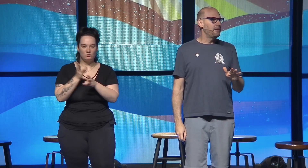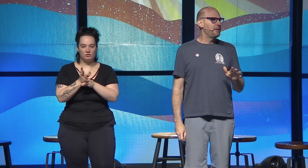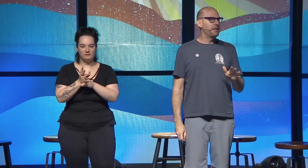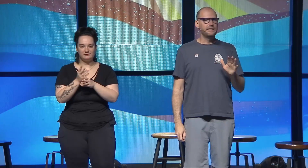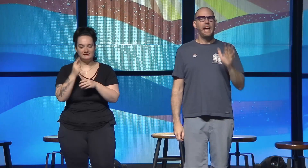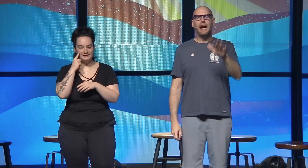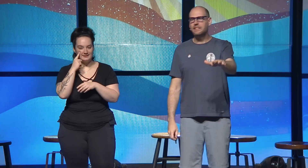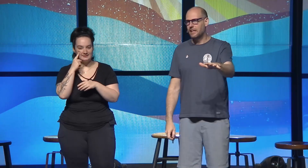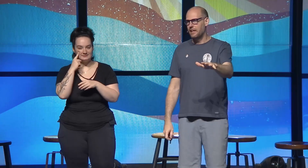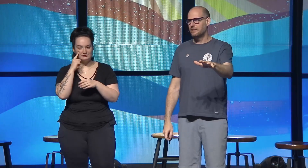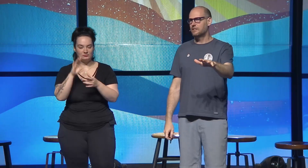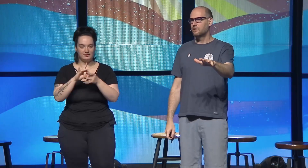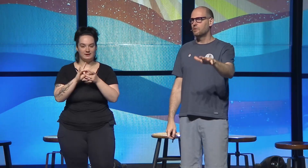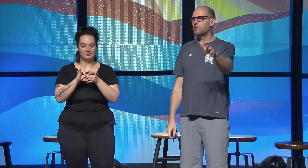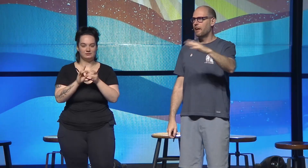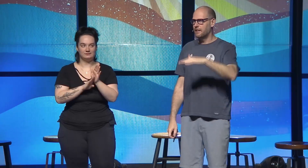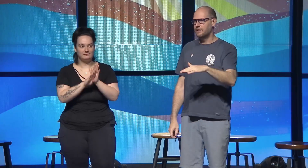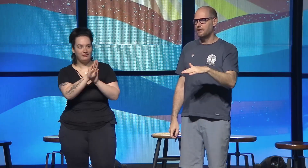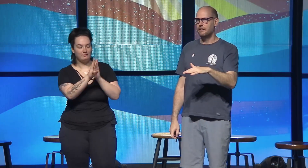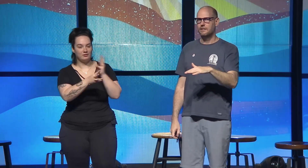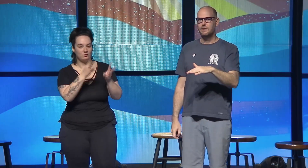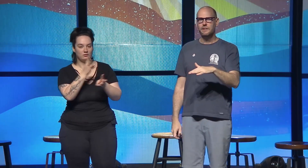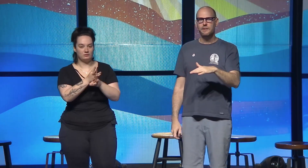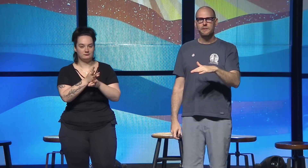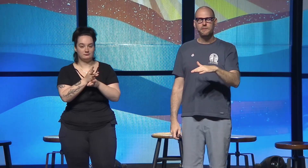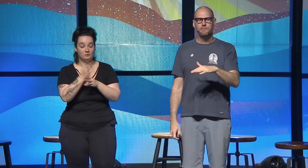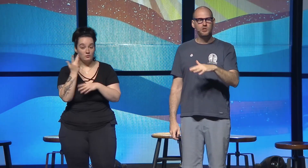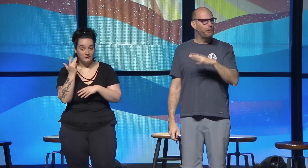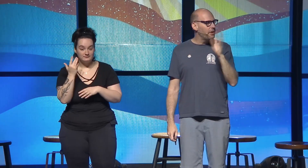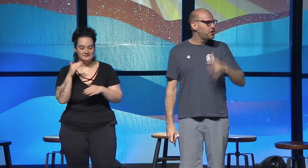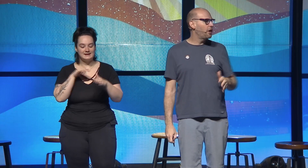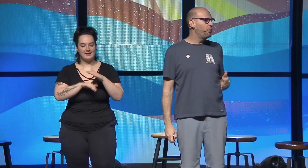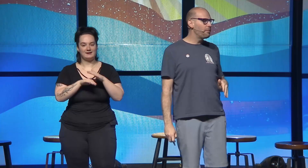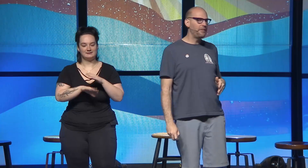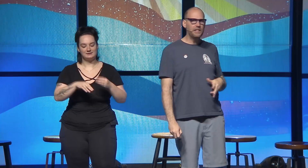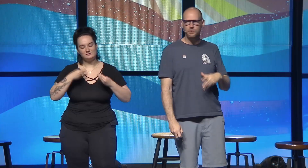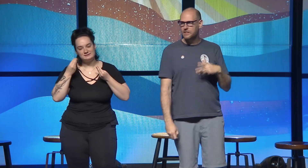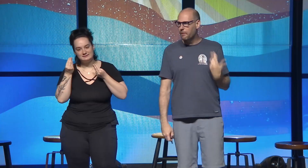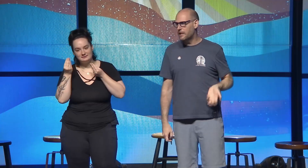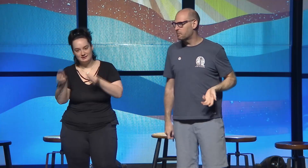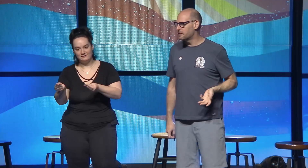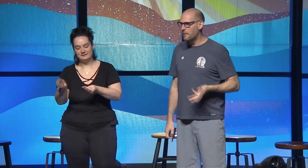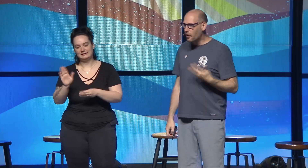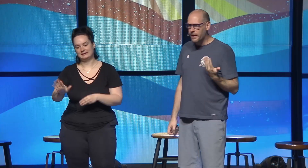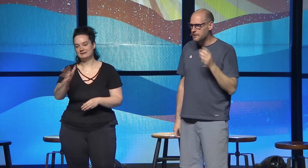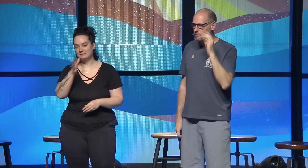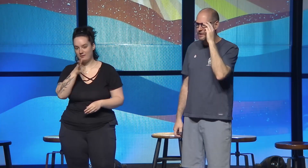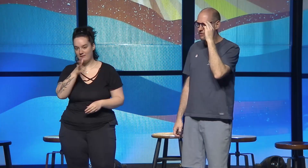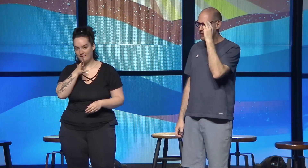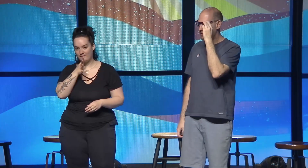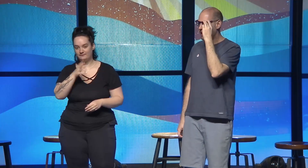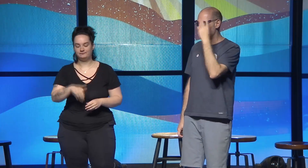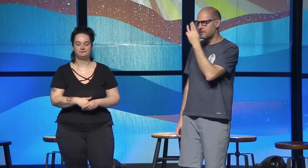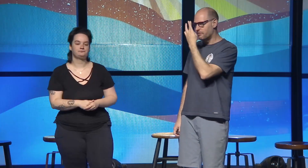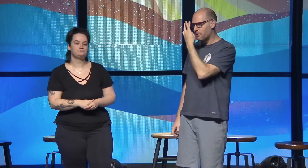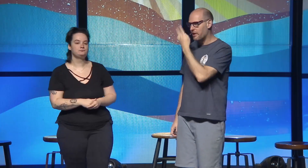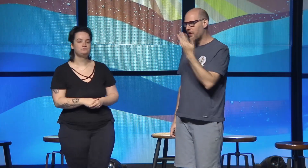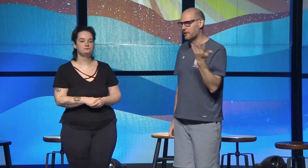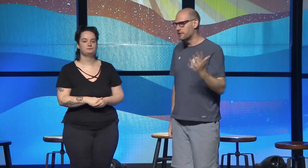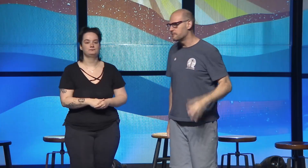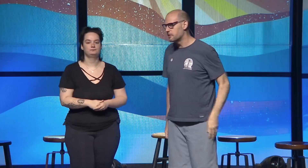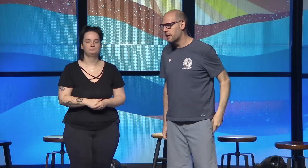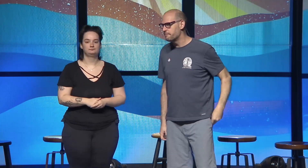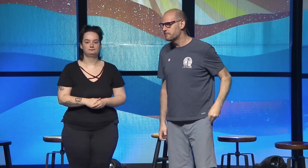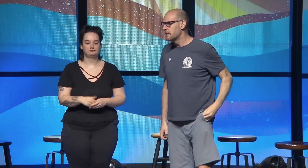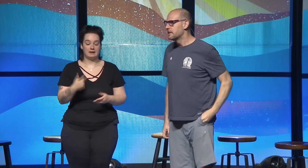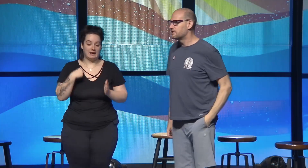right? Because access was granted. And so we want to talk more about this with some experts. I'm not an expert in the field. I just read an